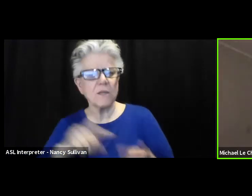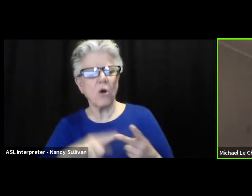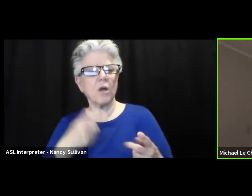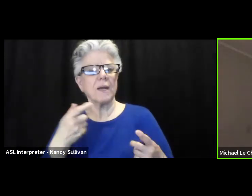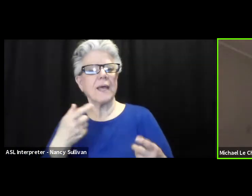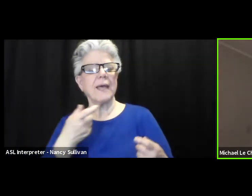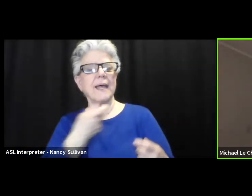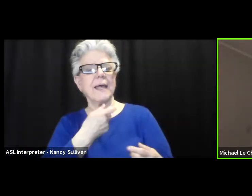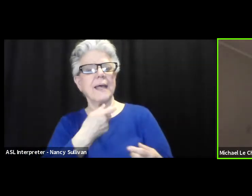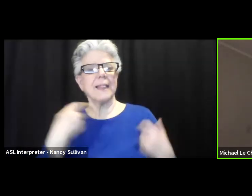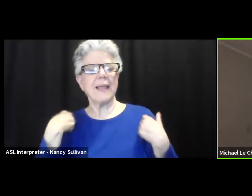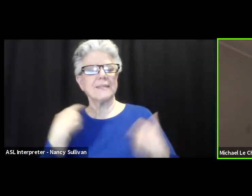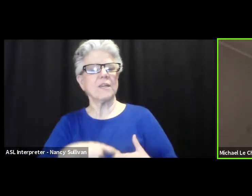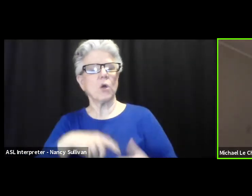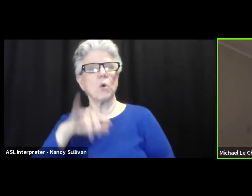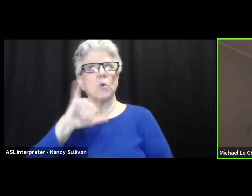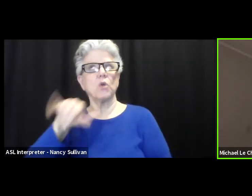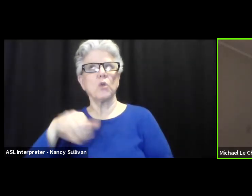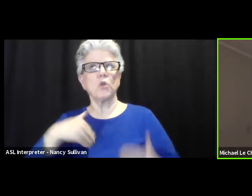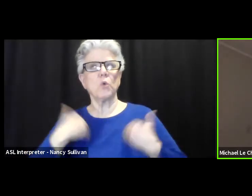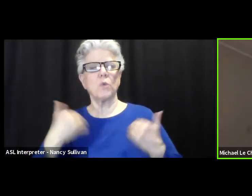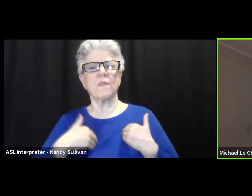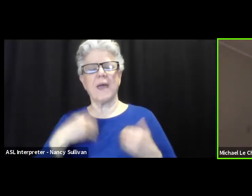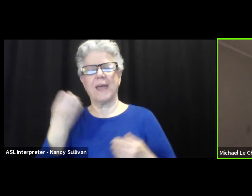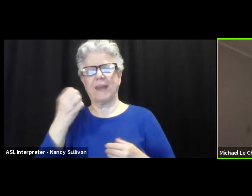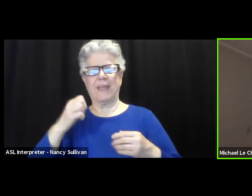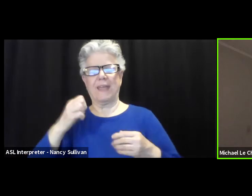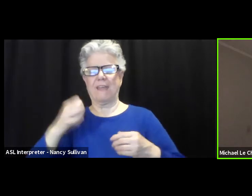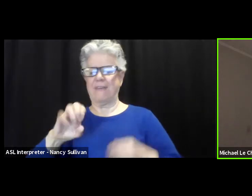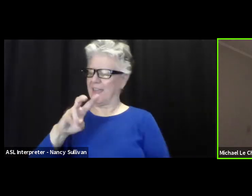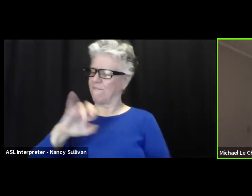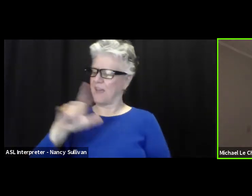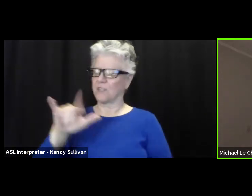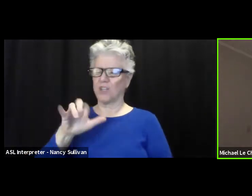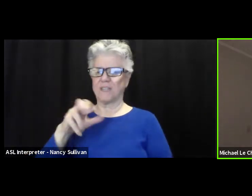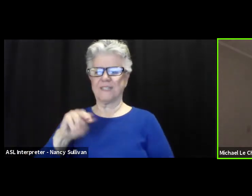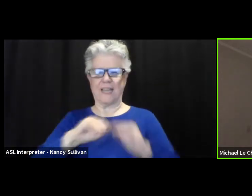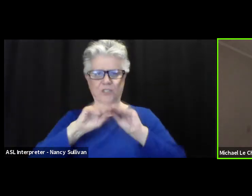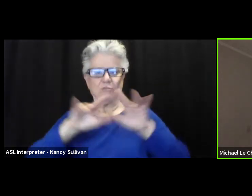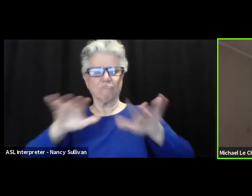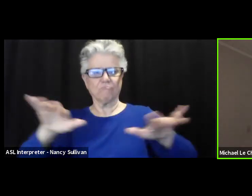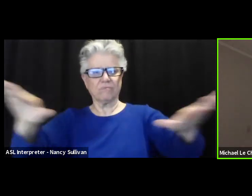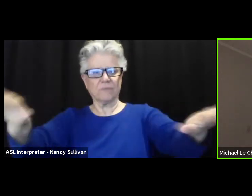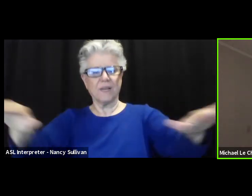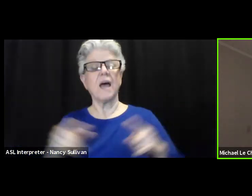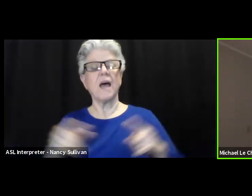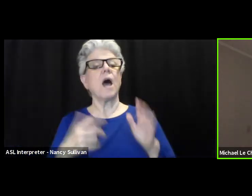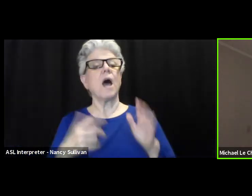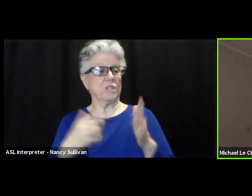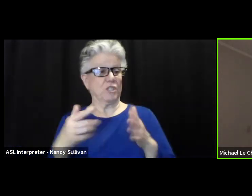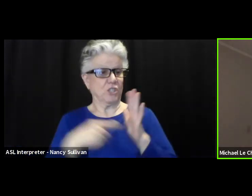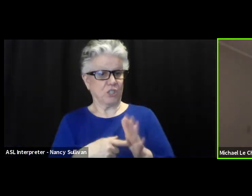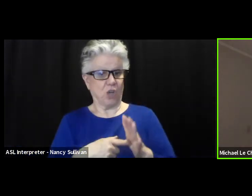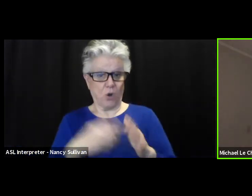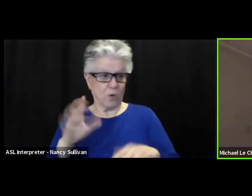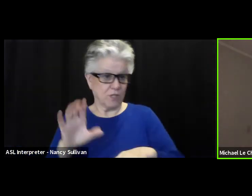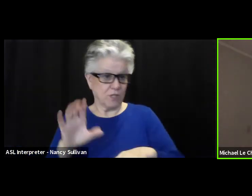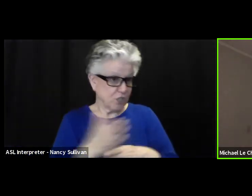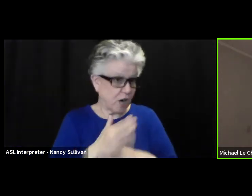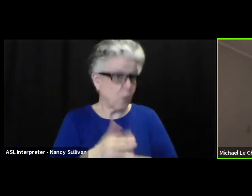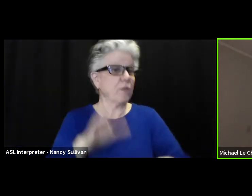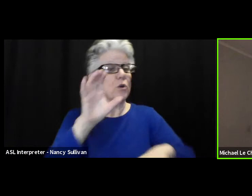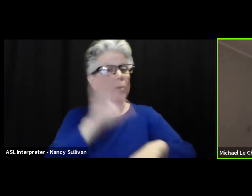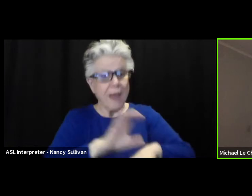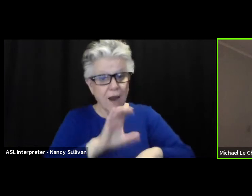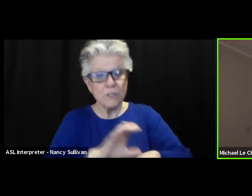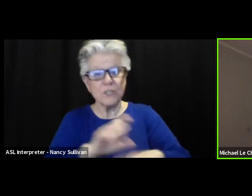and evangelization. Once more, something that I would probably share onwards with your parishes, with your priests, with your